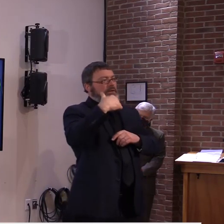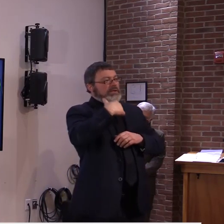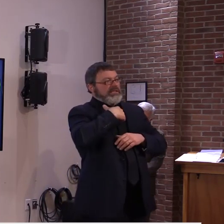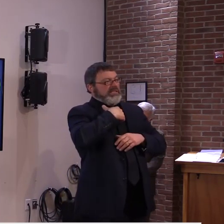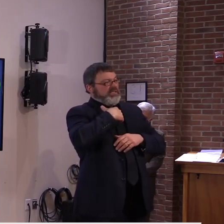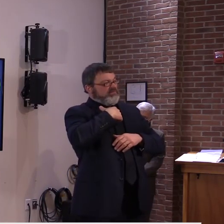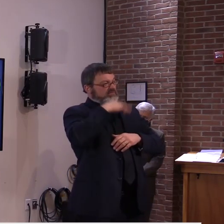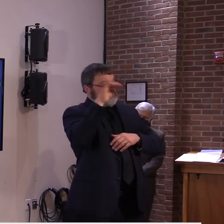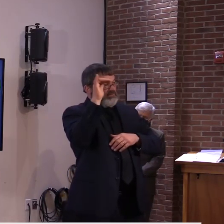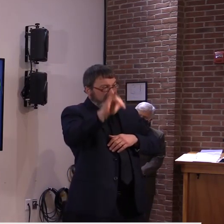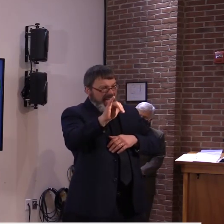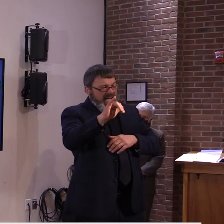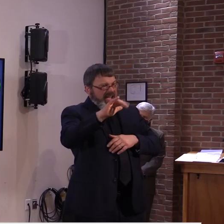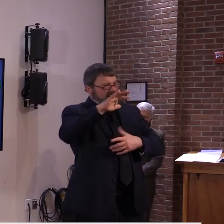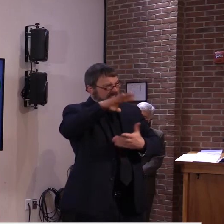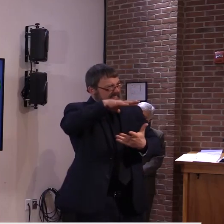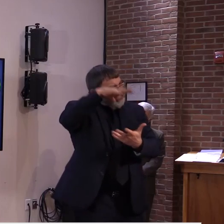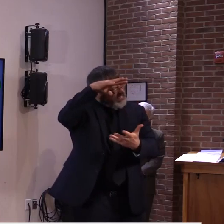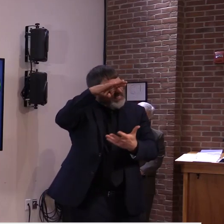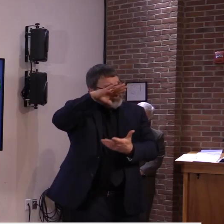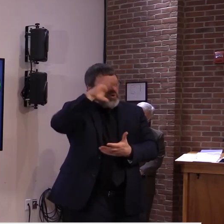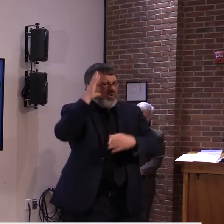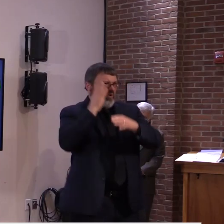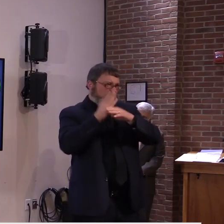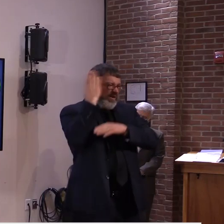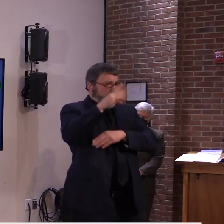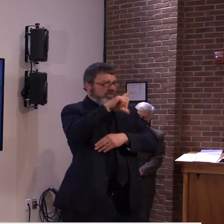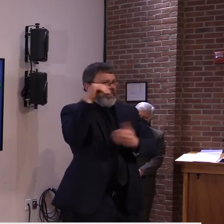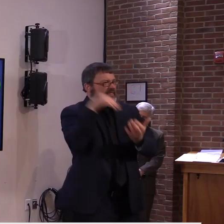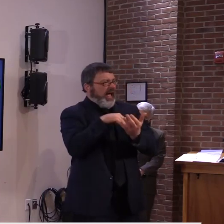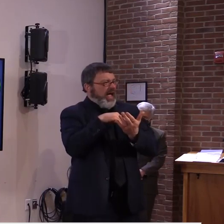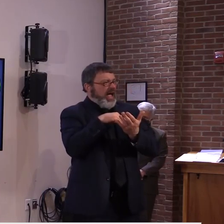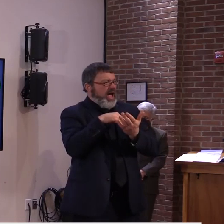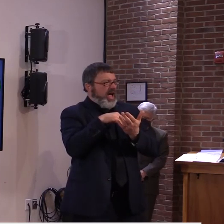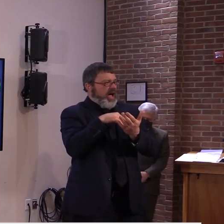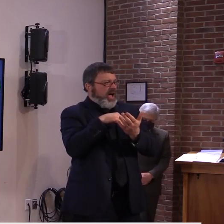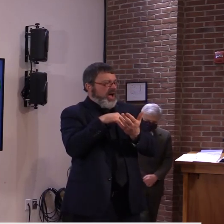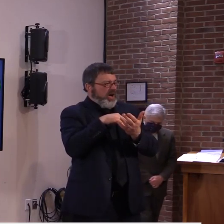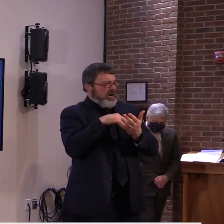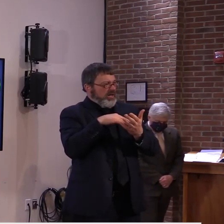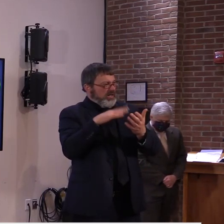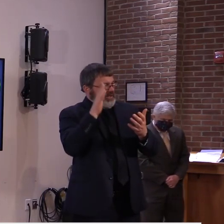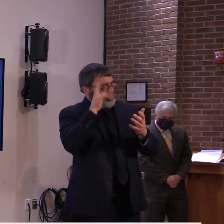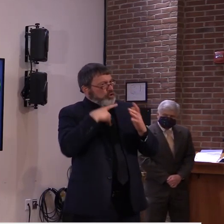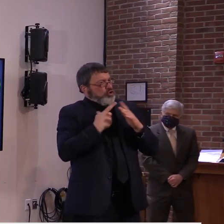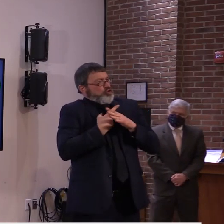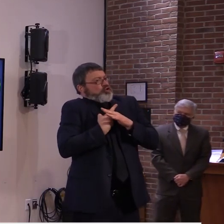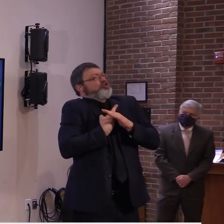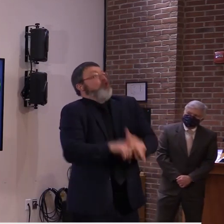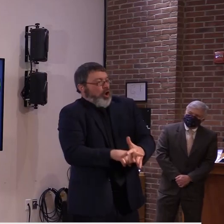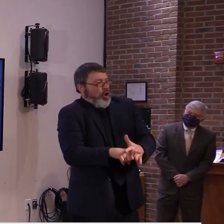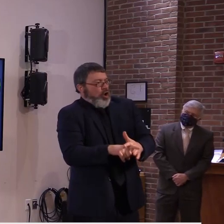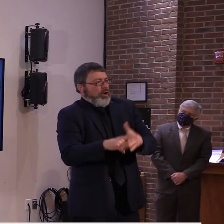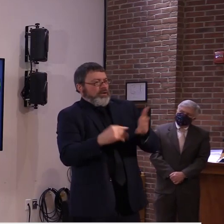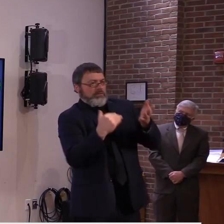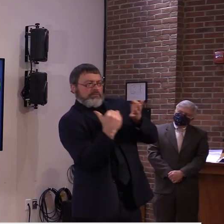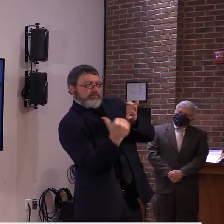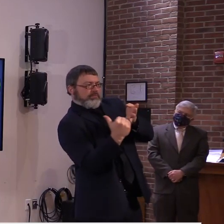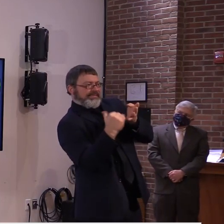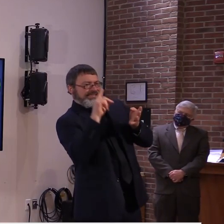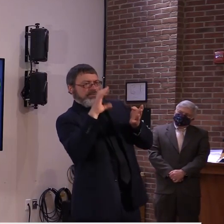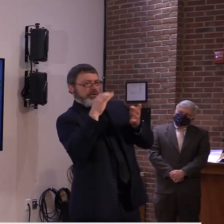December, and don't pin these numbers down because, like I say, they change every day. We're anticipating in the range